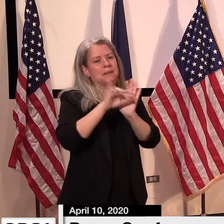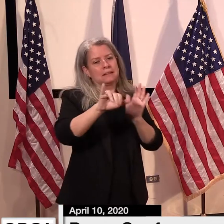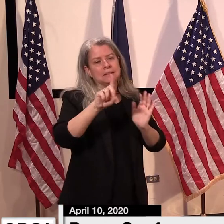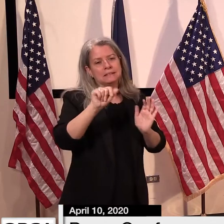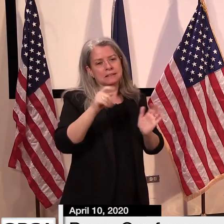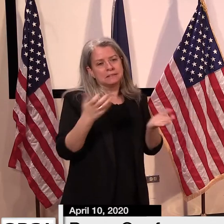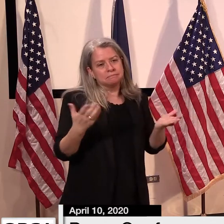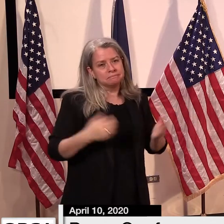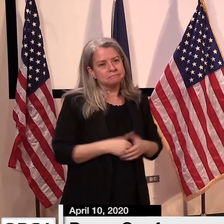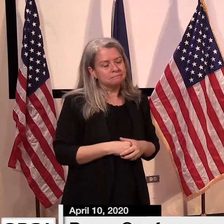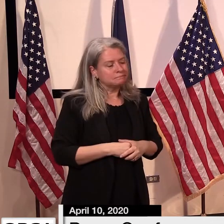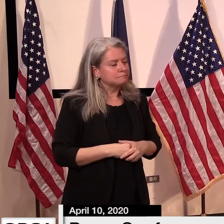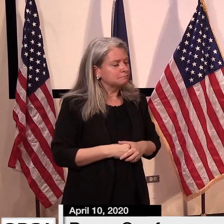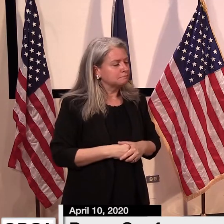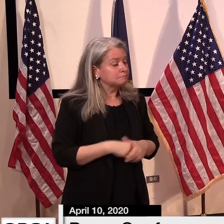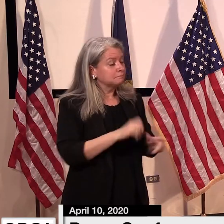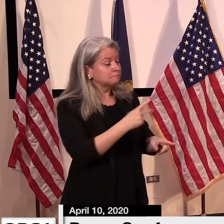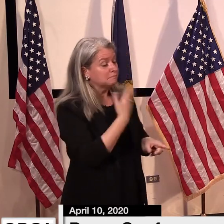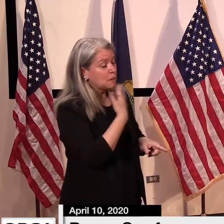Thank you.